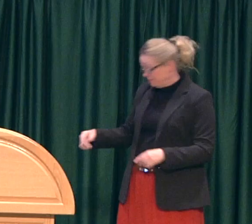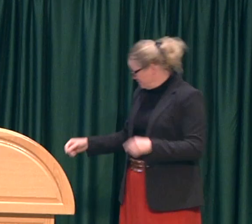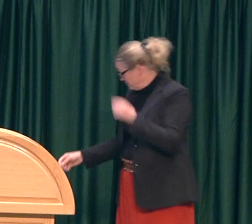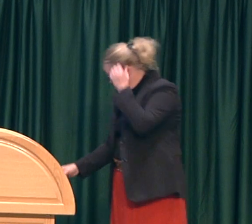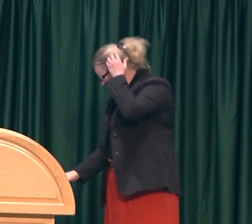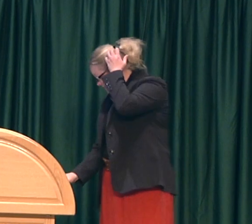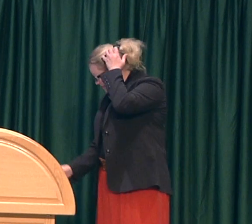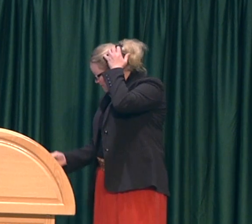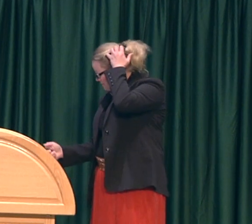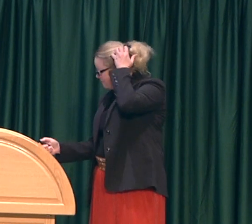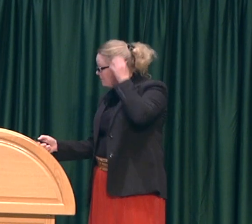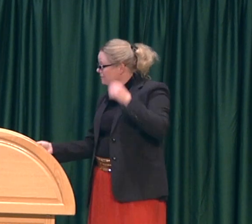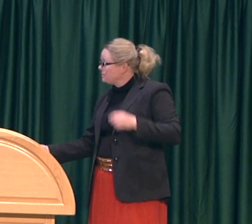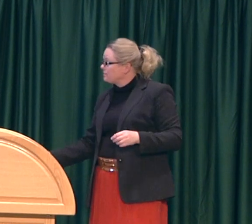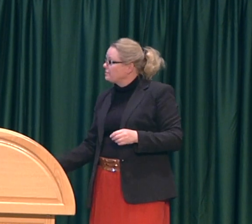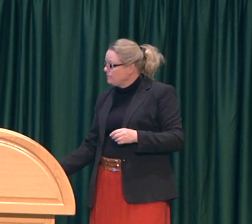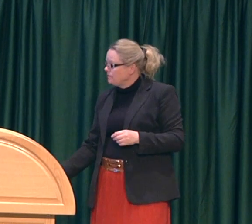And wasn't effective.